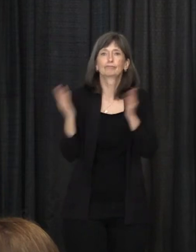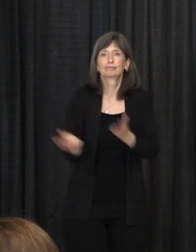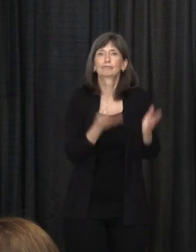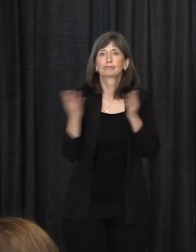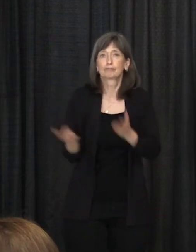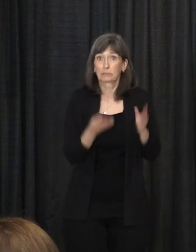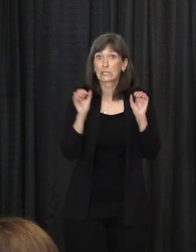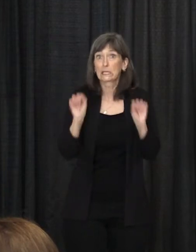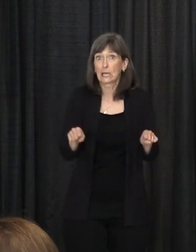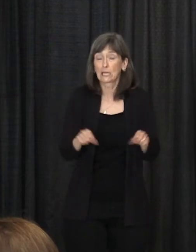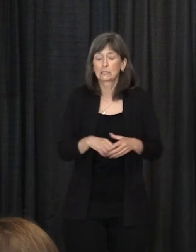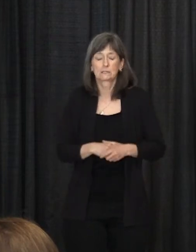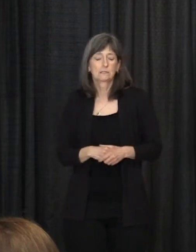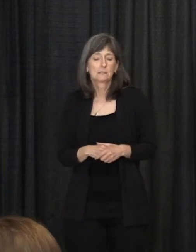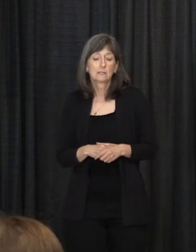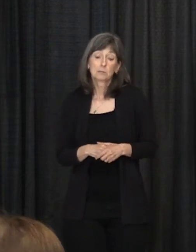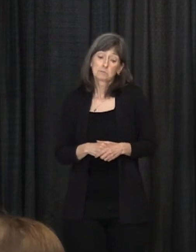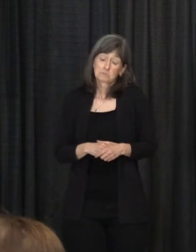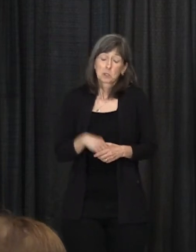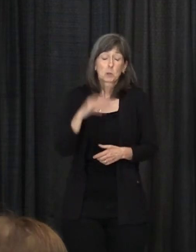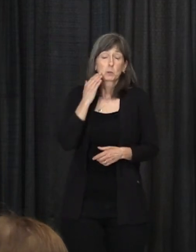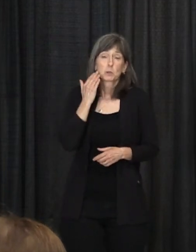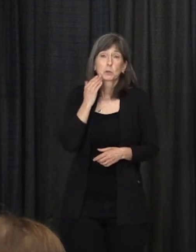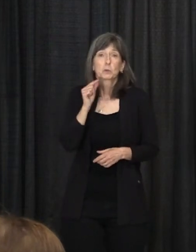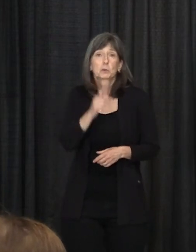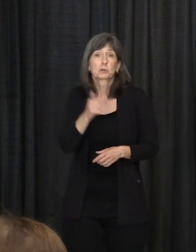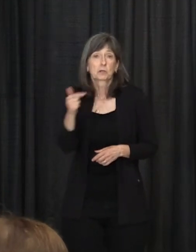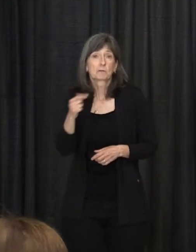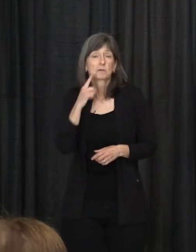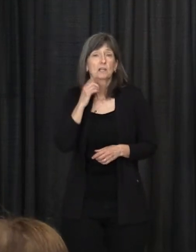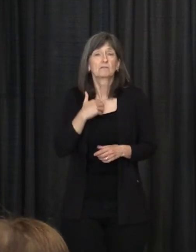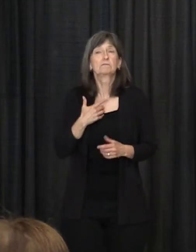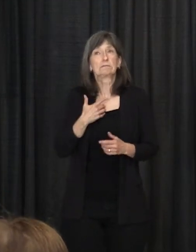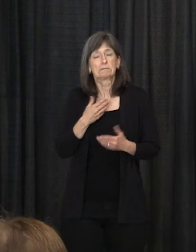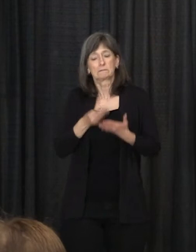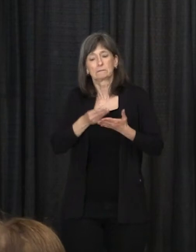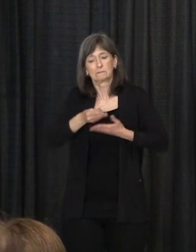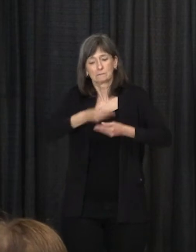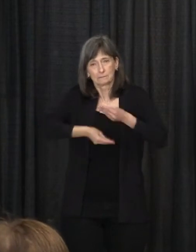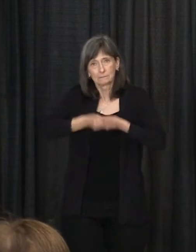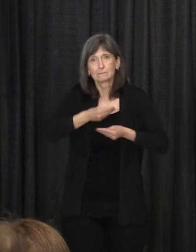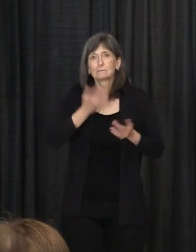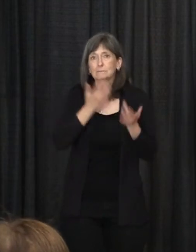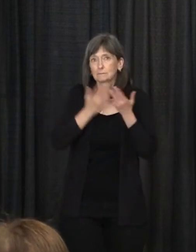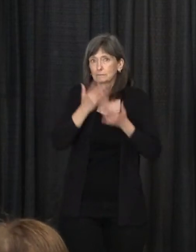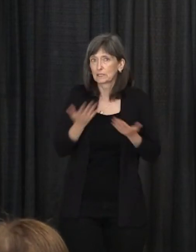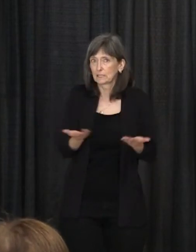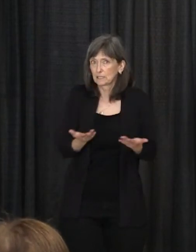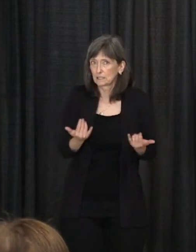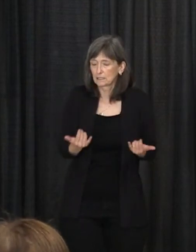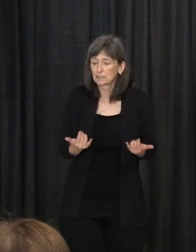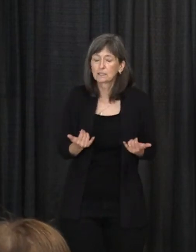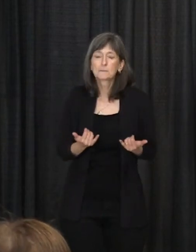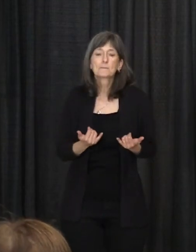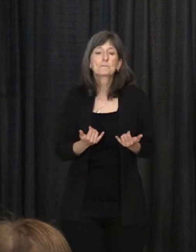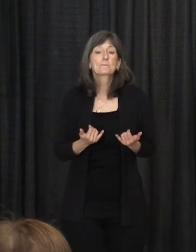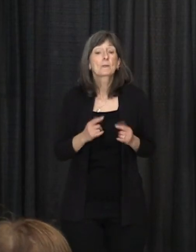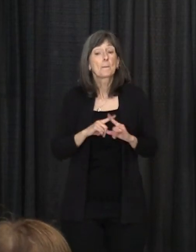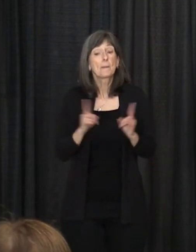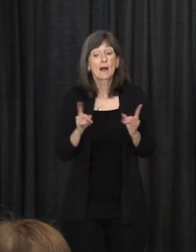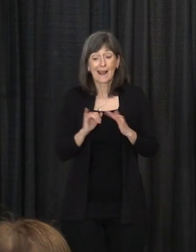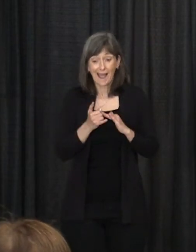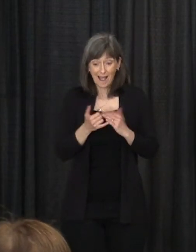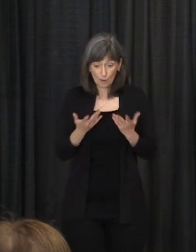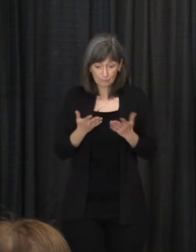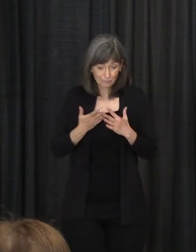of course, facing significant fiscal challenges, we also know that one of the routes outside to move beyond our